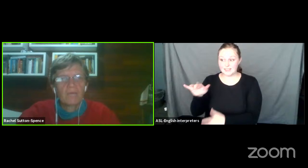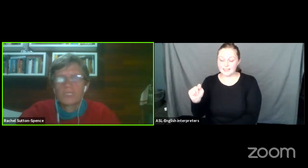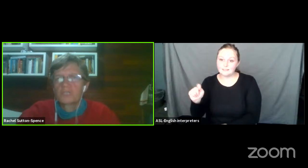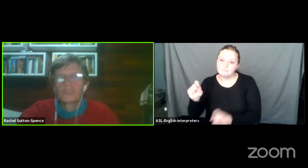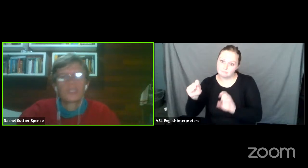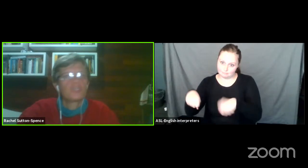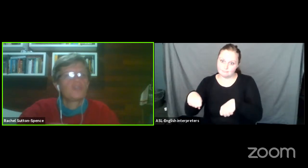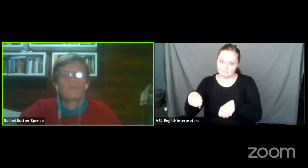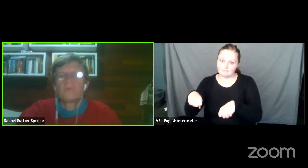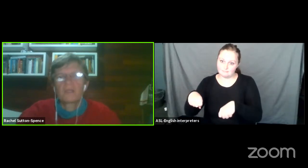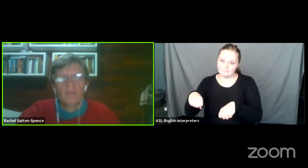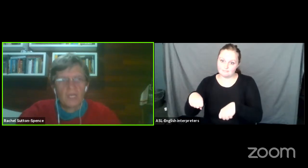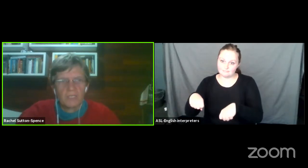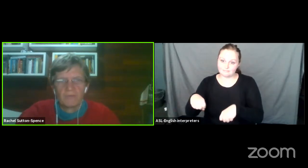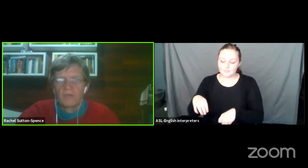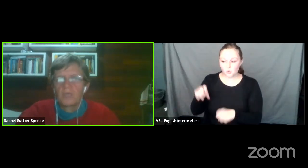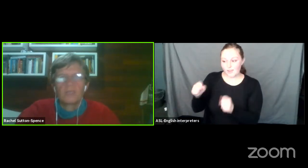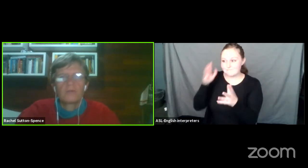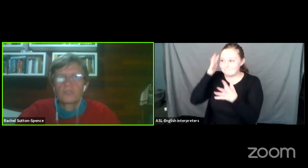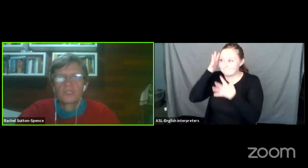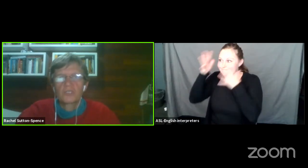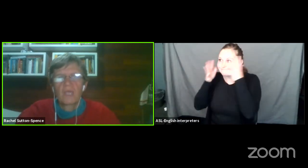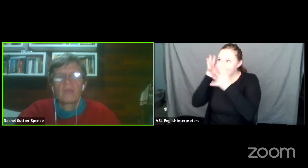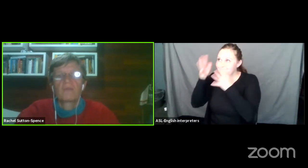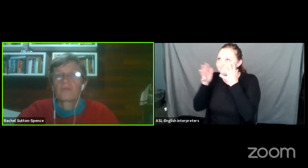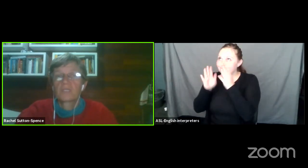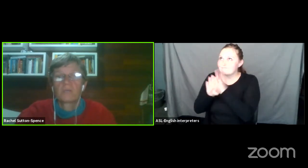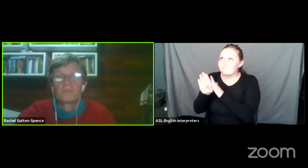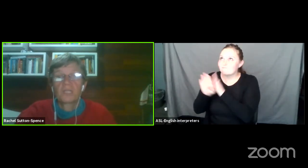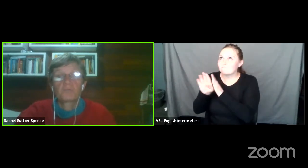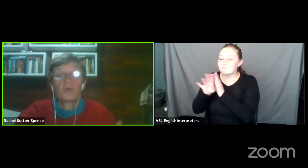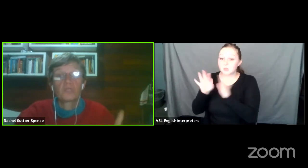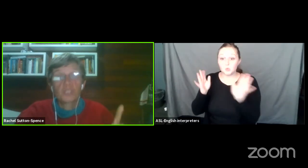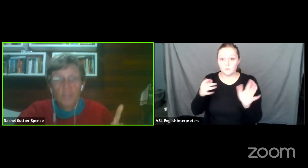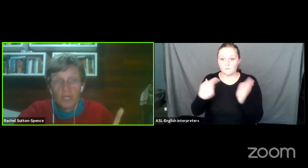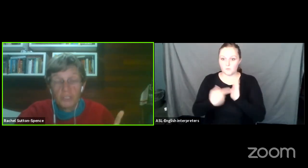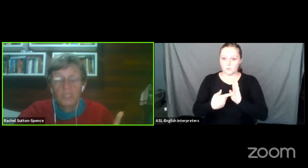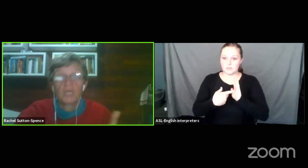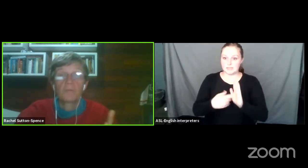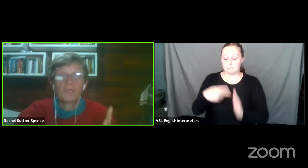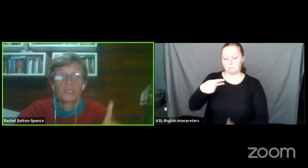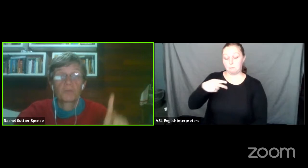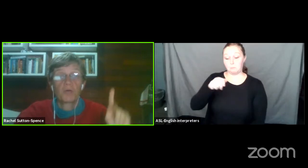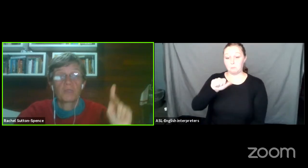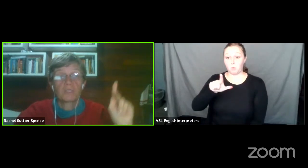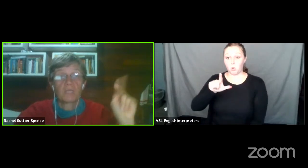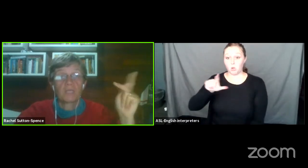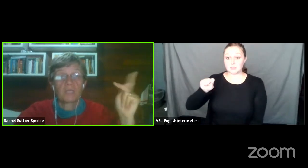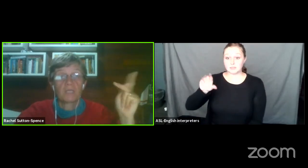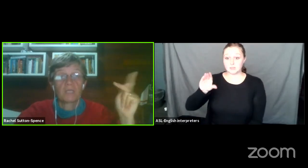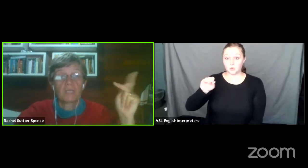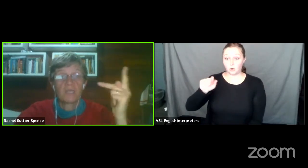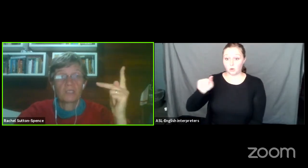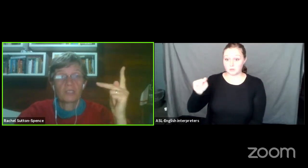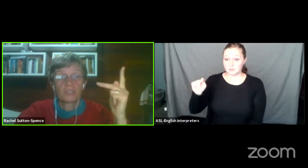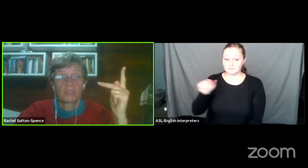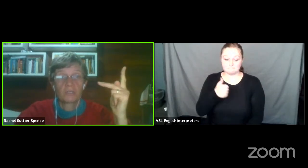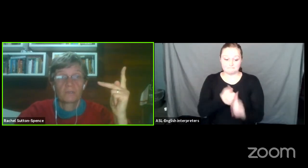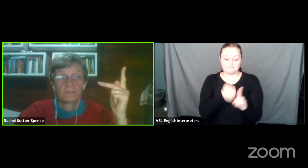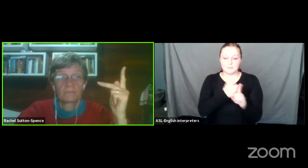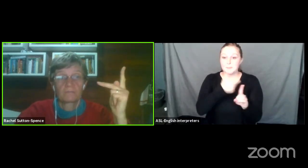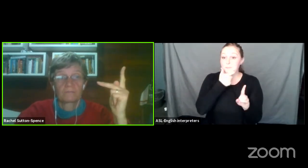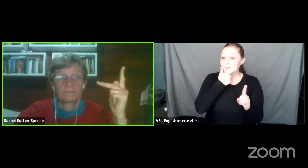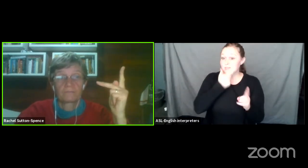sign language literature, you can be creative. You can say, for example, as Paul Scott, a British poet, said, this